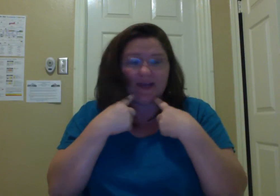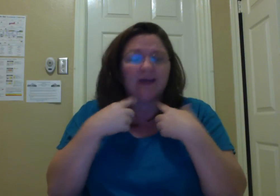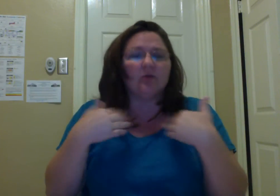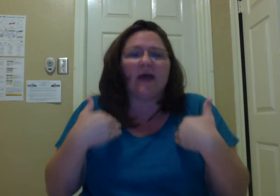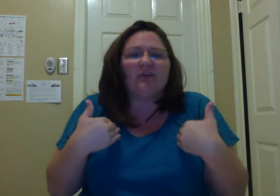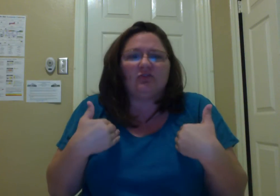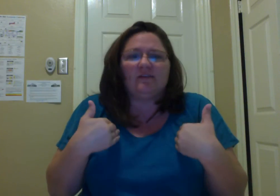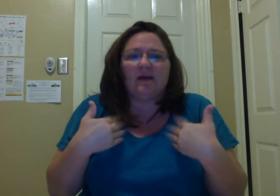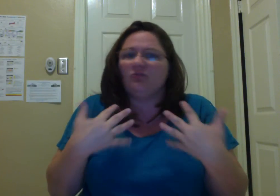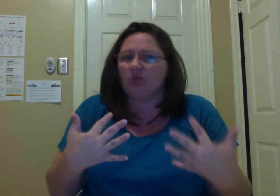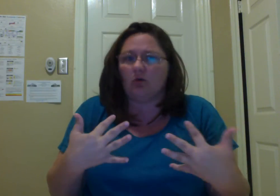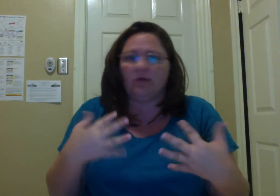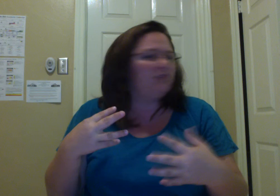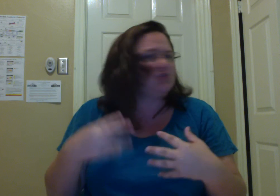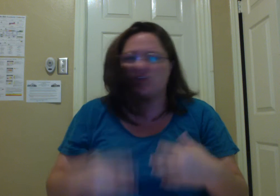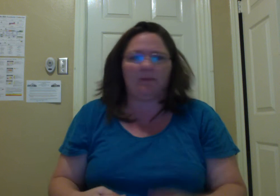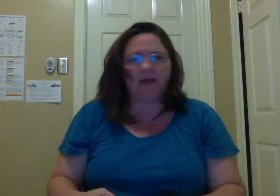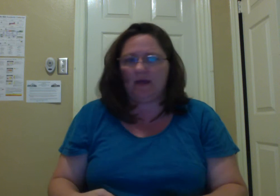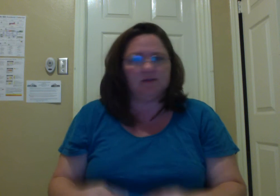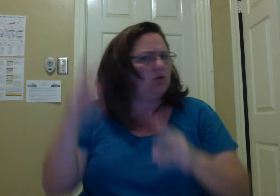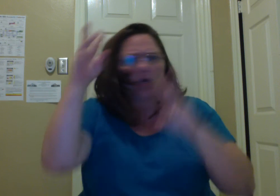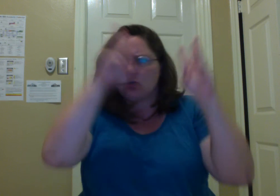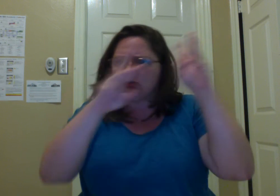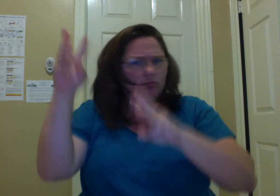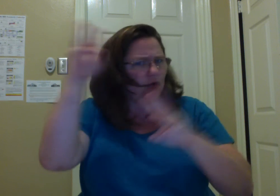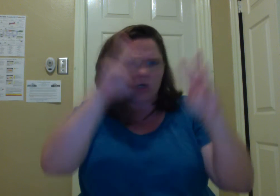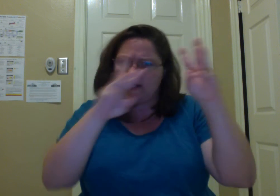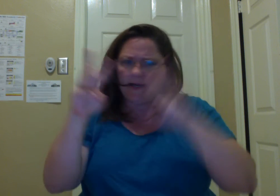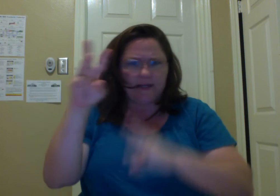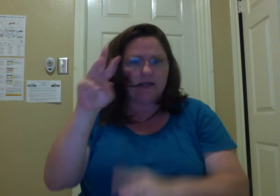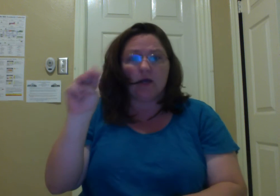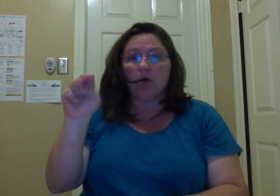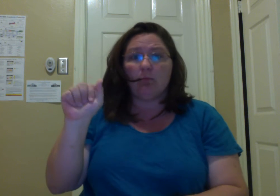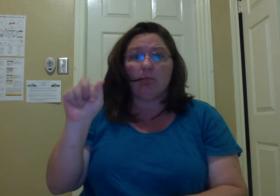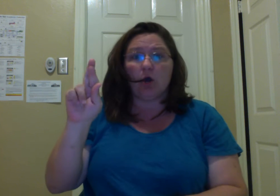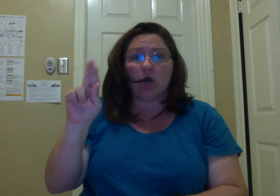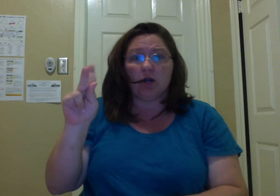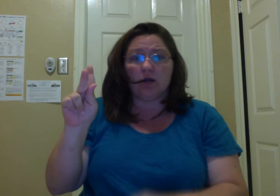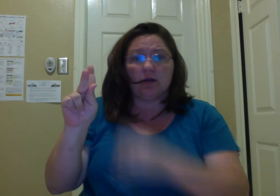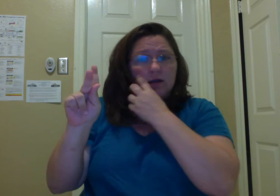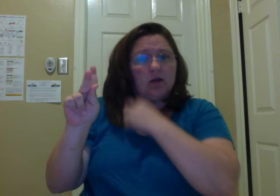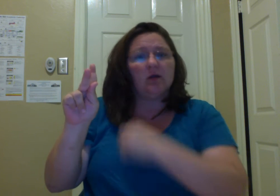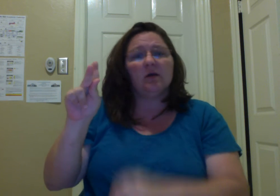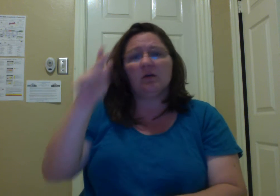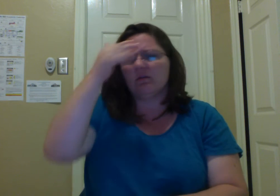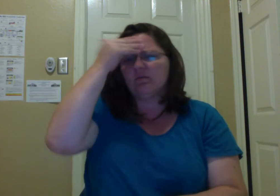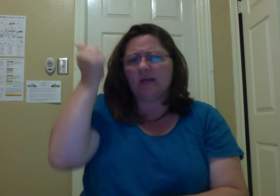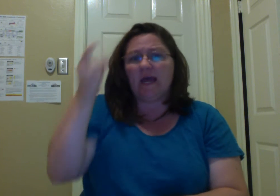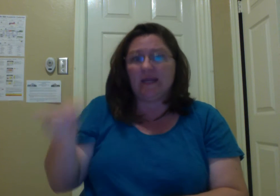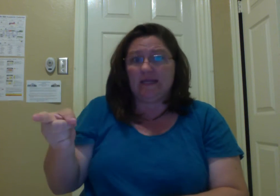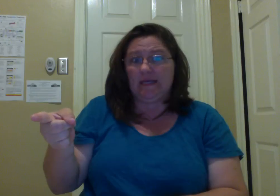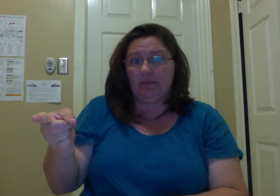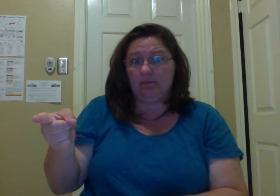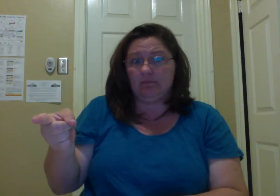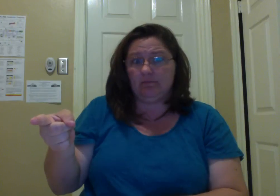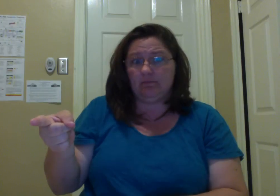don't actually sign don't. I just shake my head. So don't worry, Mark, forget him.